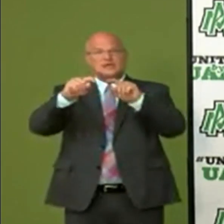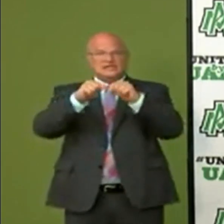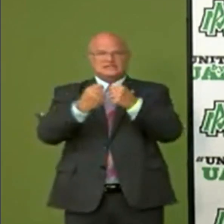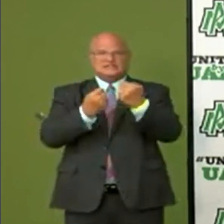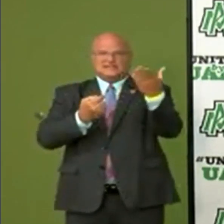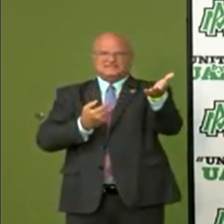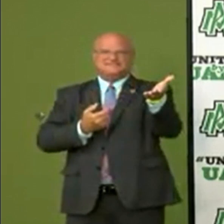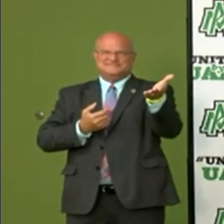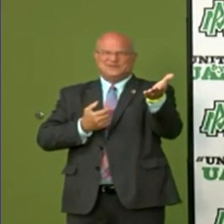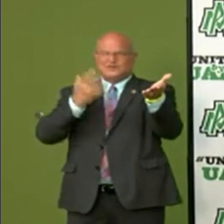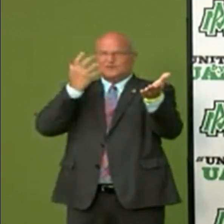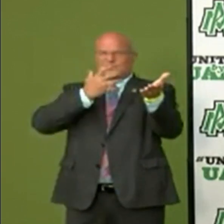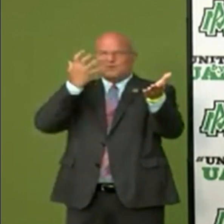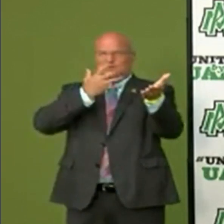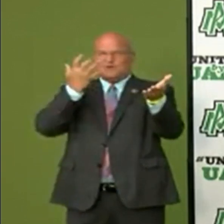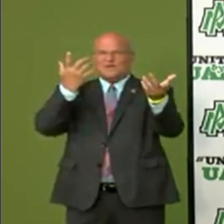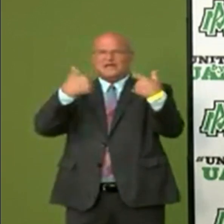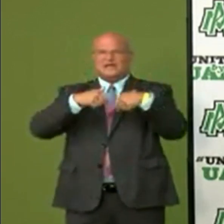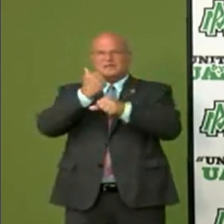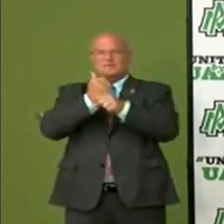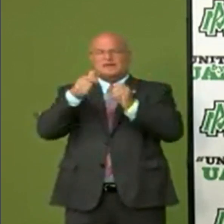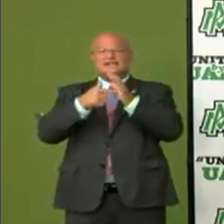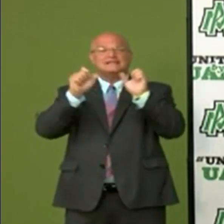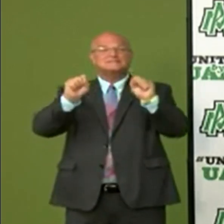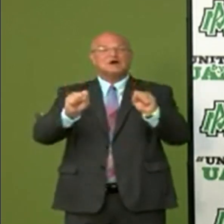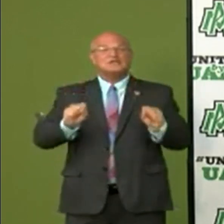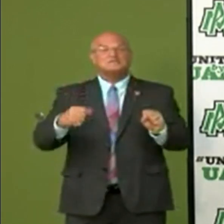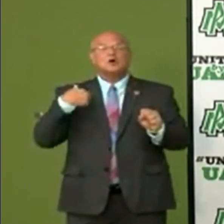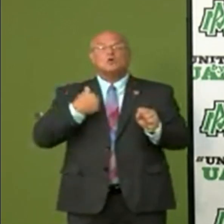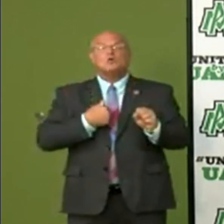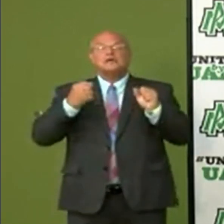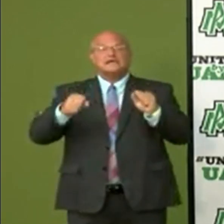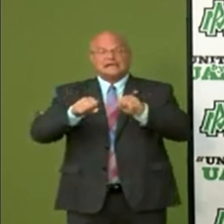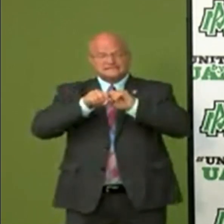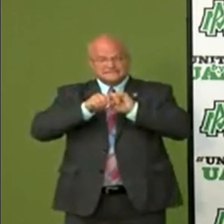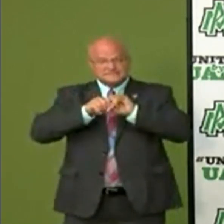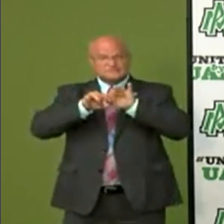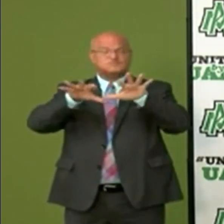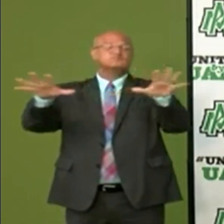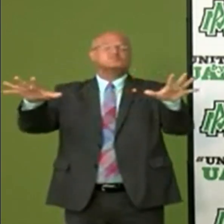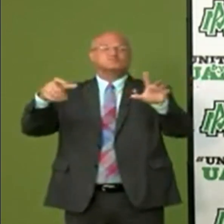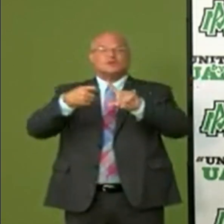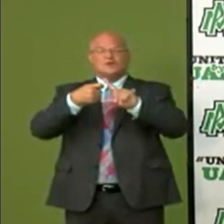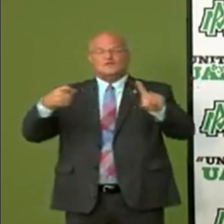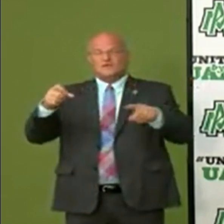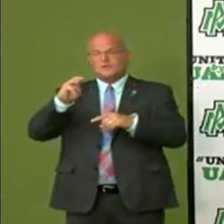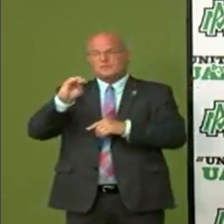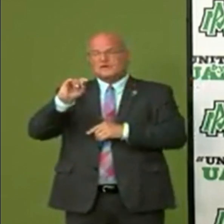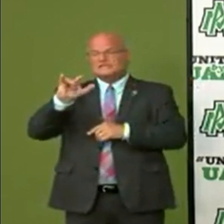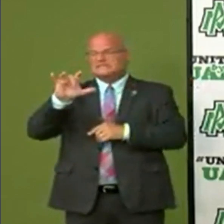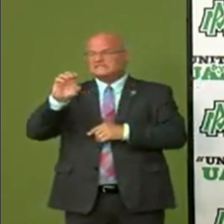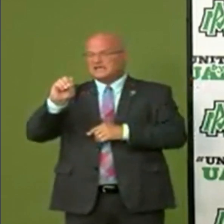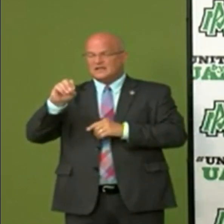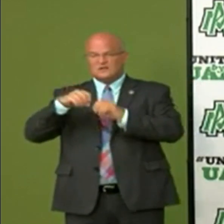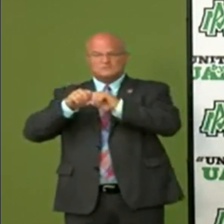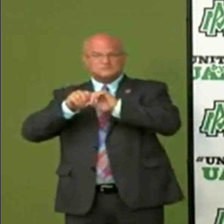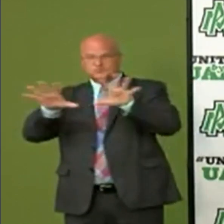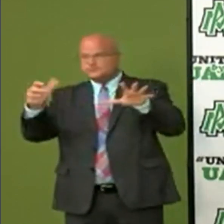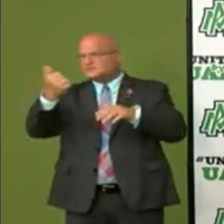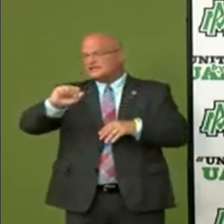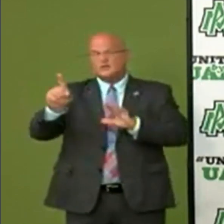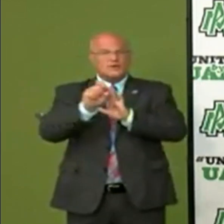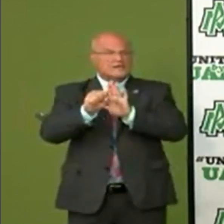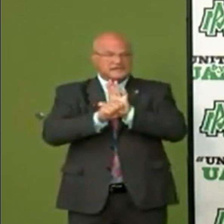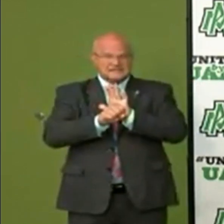team that come and make this possible, that we can broadcast from Monticello or we can broadcast anywhere